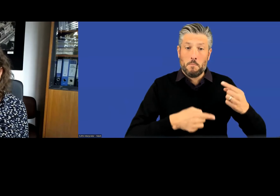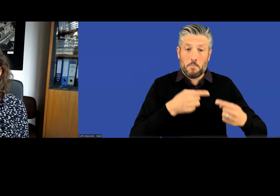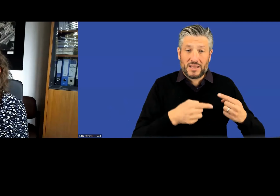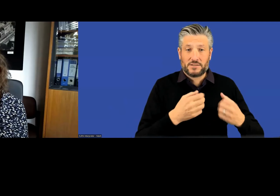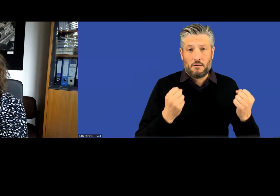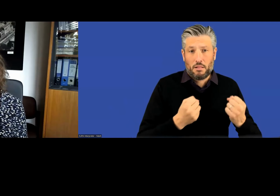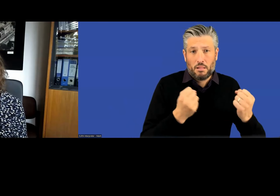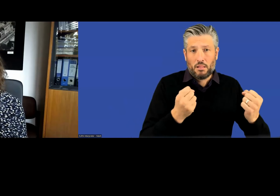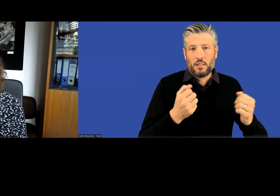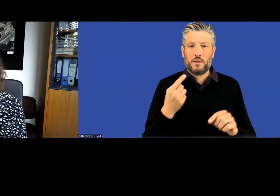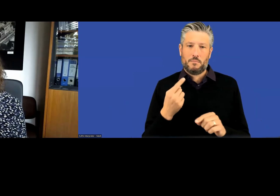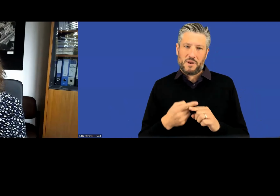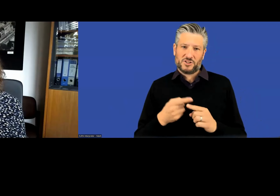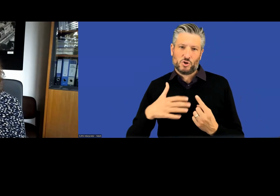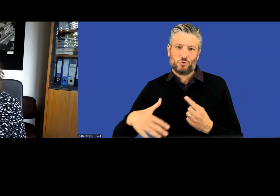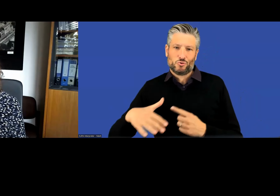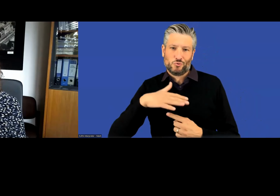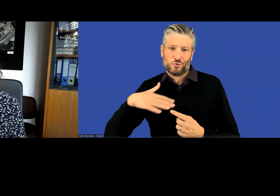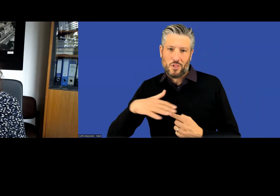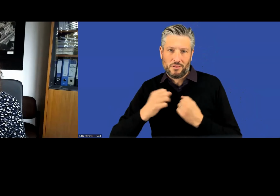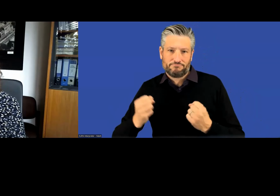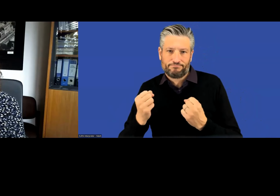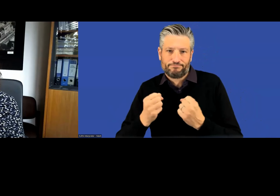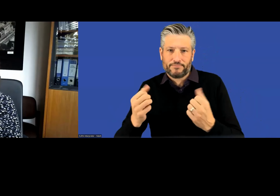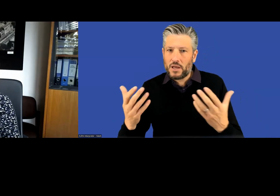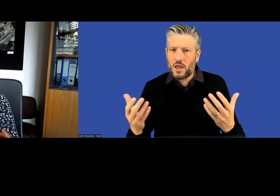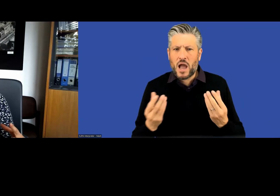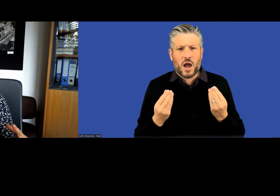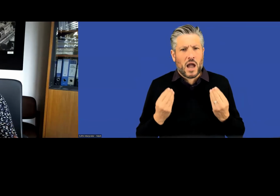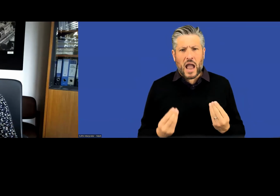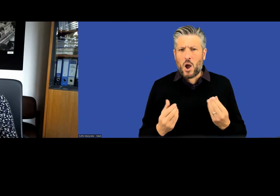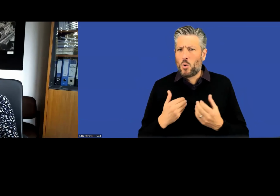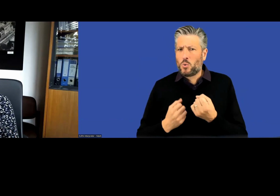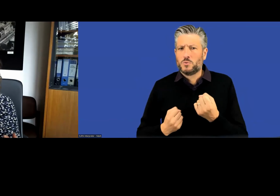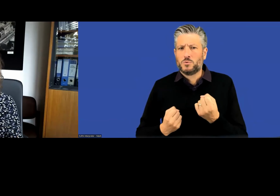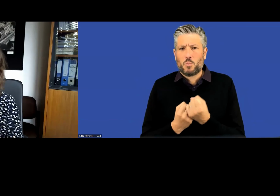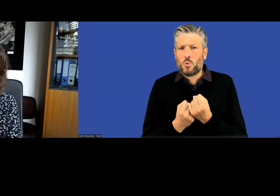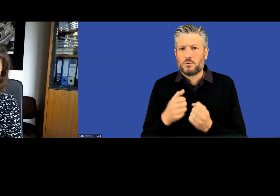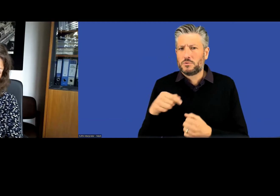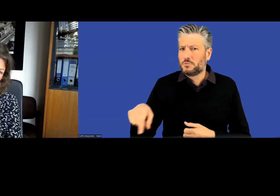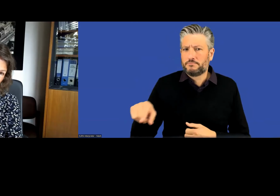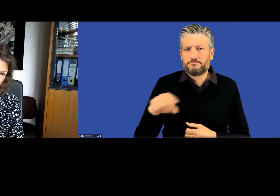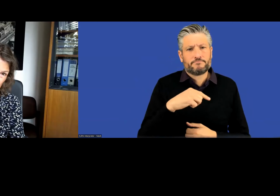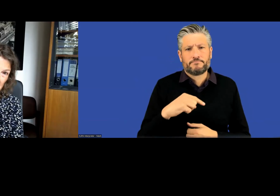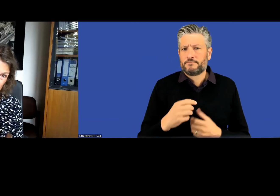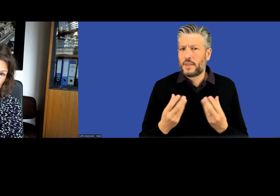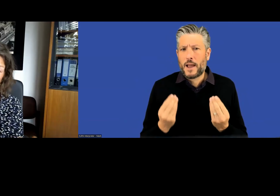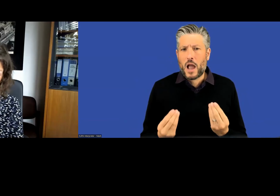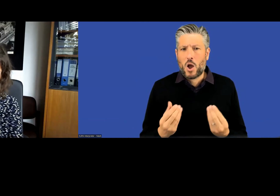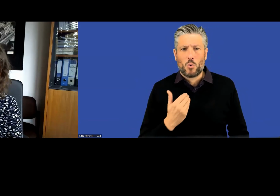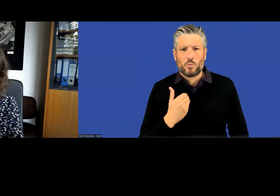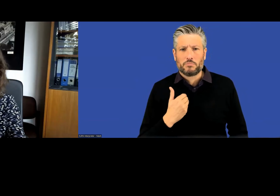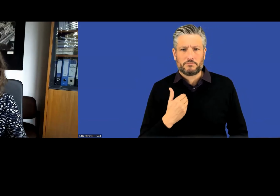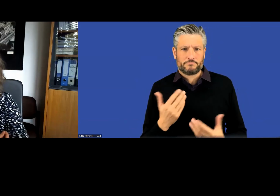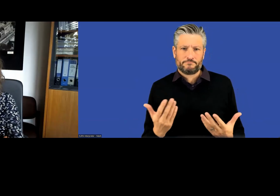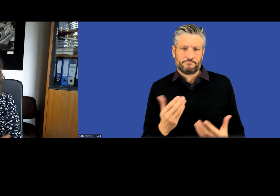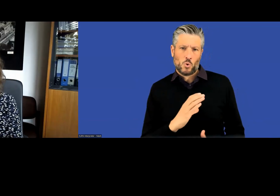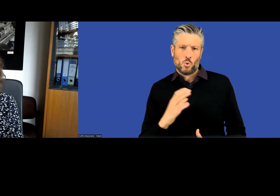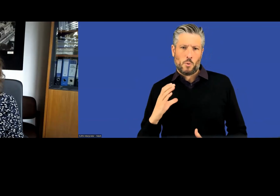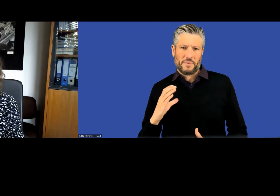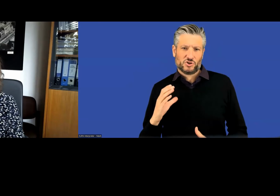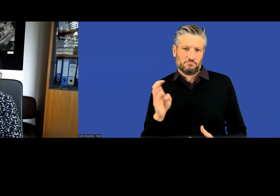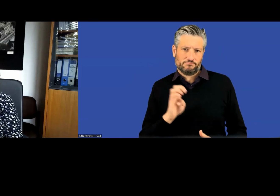about that in this field of digital inclusion? Well, if we turn particularly to what we're doing for persons with disabilities, even though that clearly is